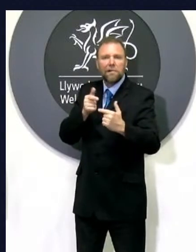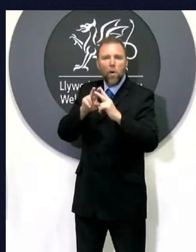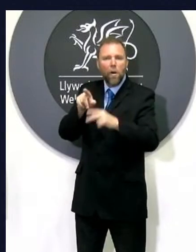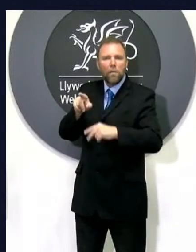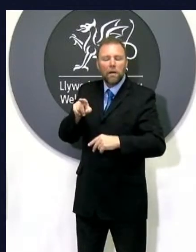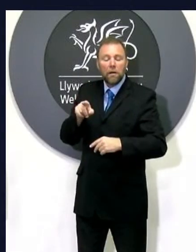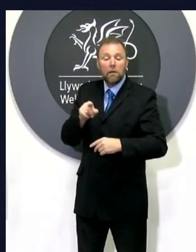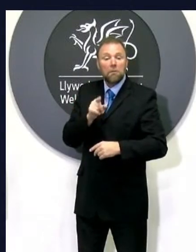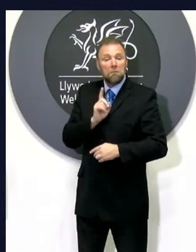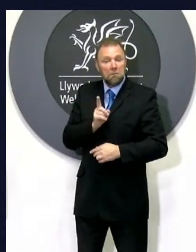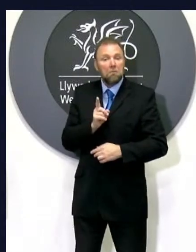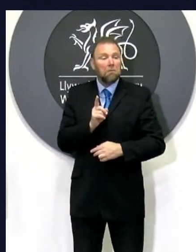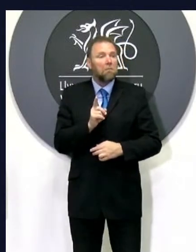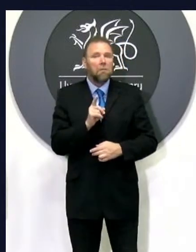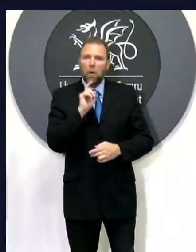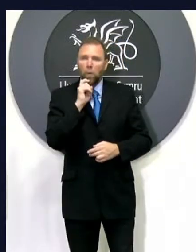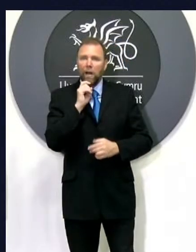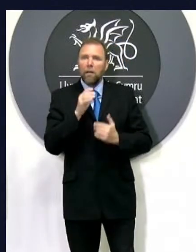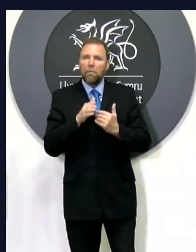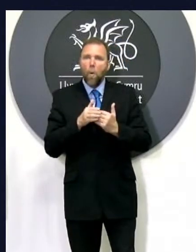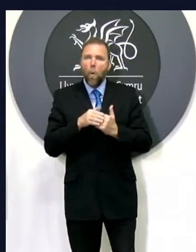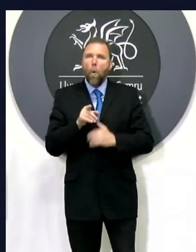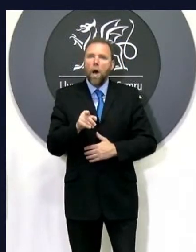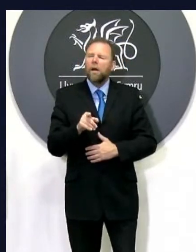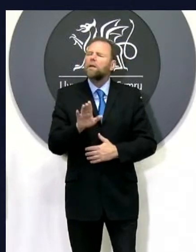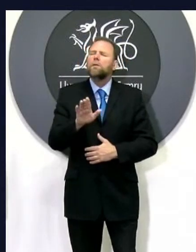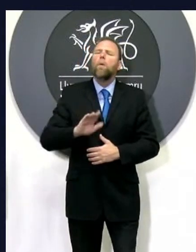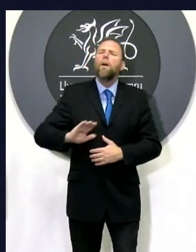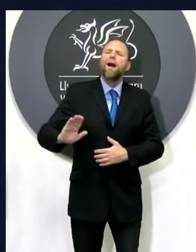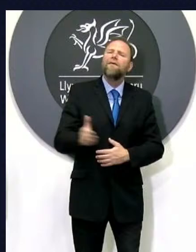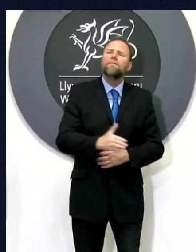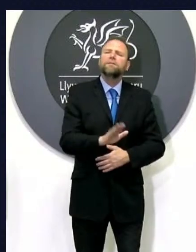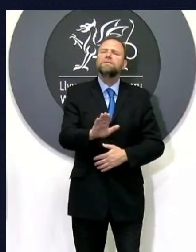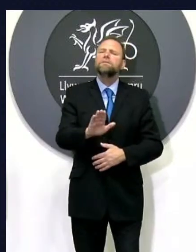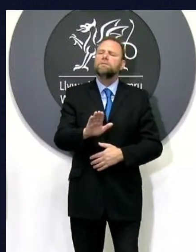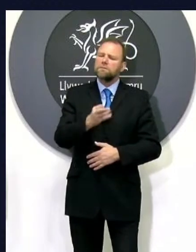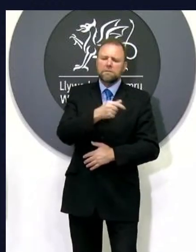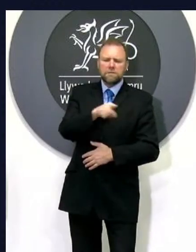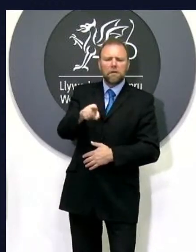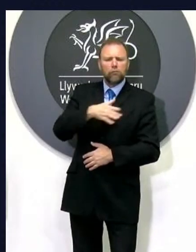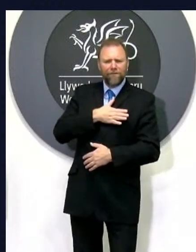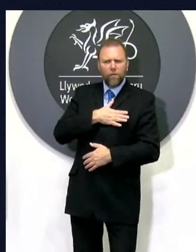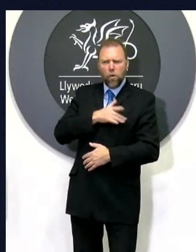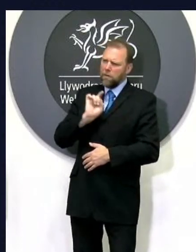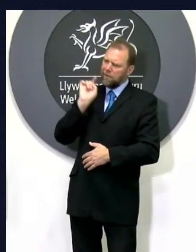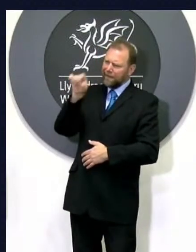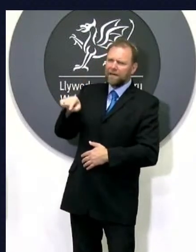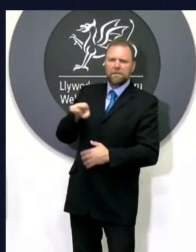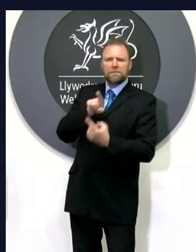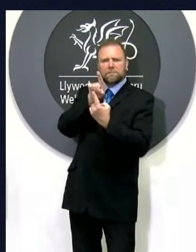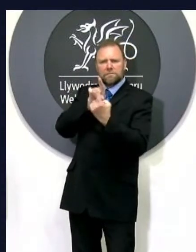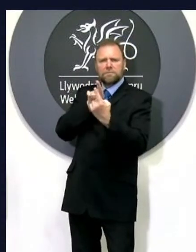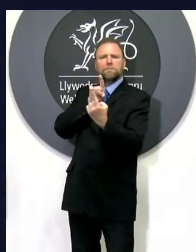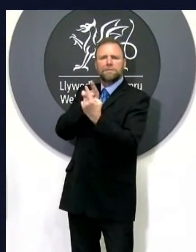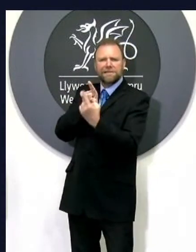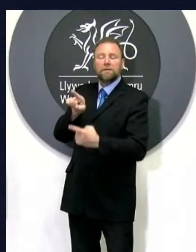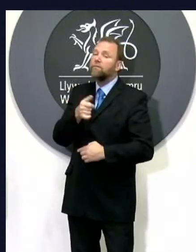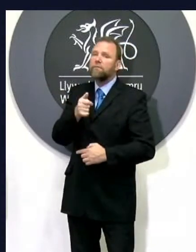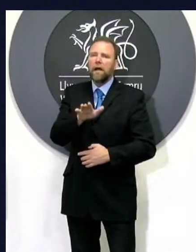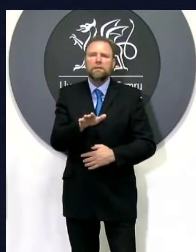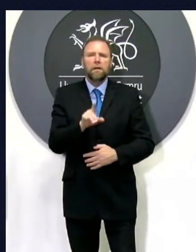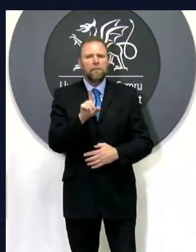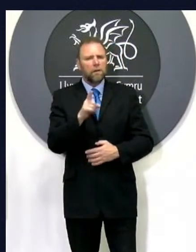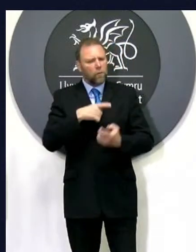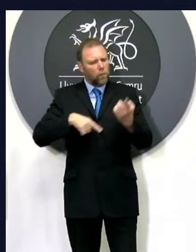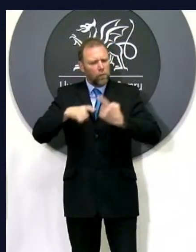everybody. Some people will need to be seen face to face. But we need to rethink, and we are rethinking with the health boards, how we provide those